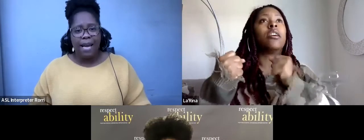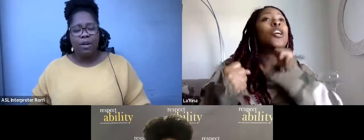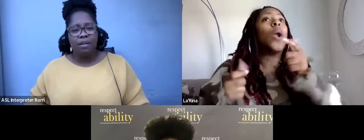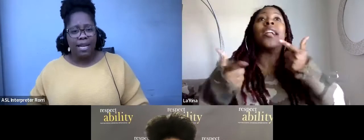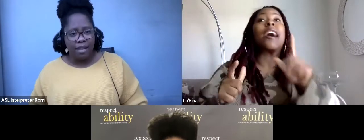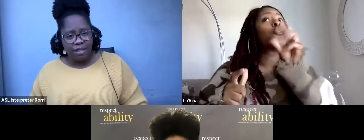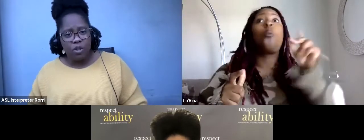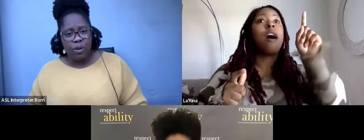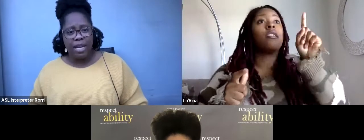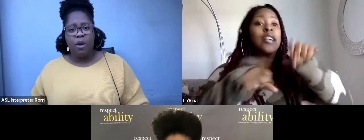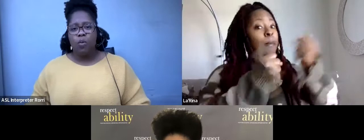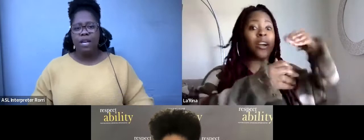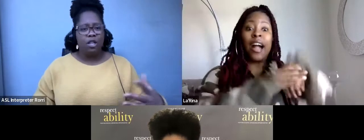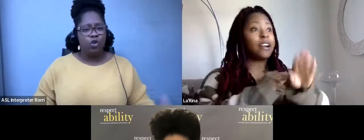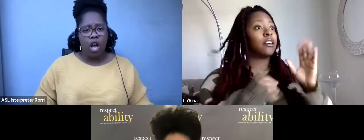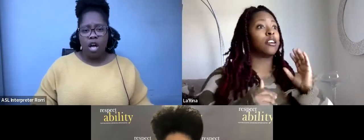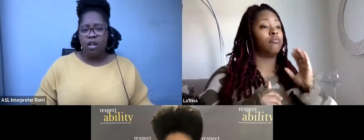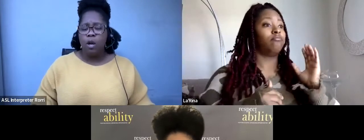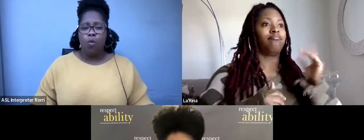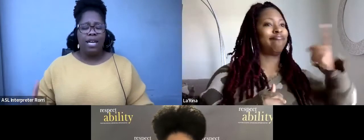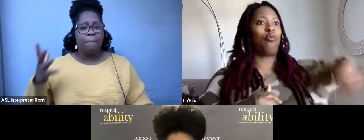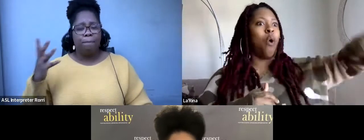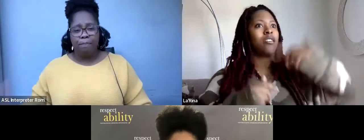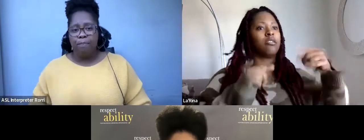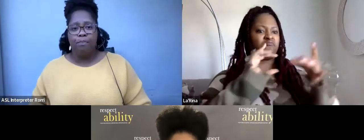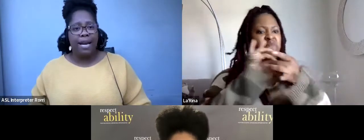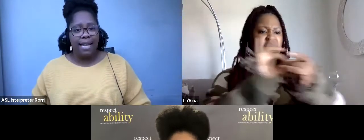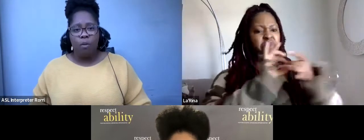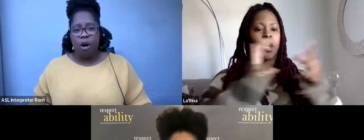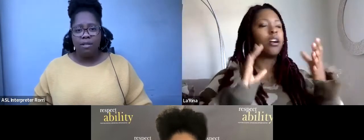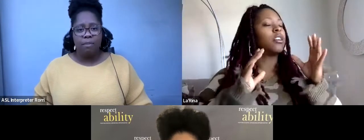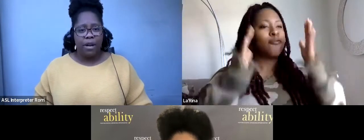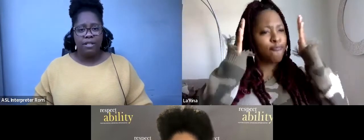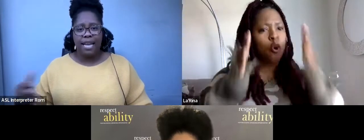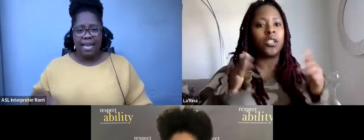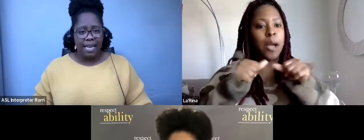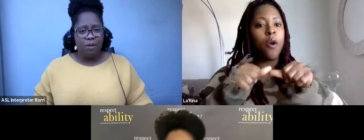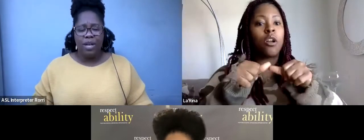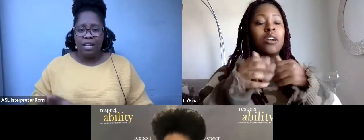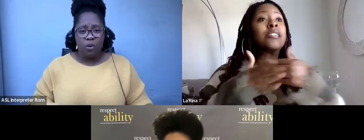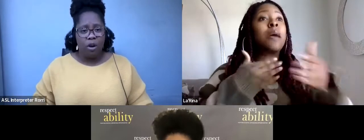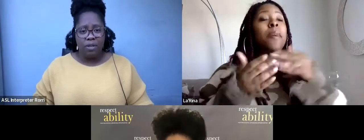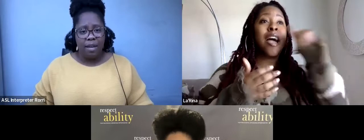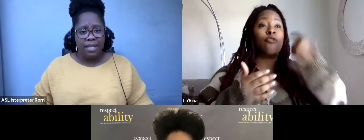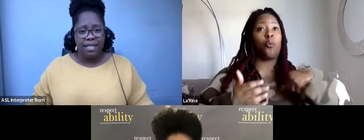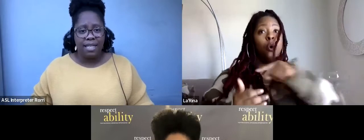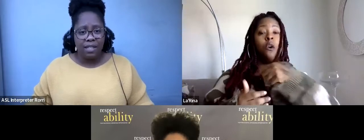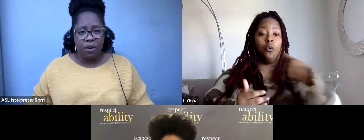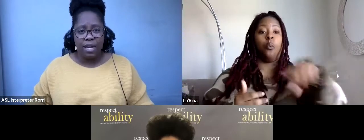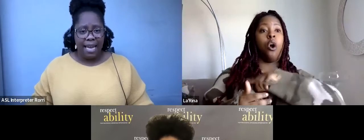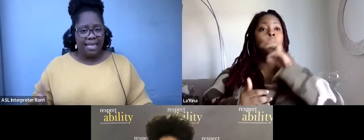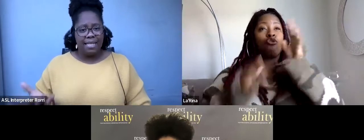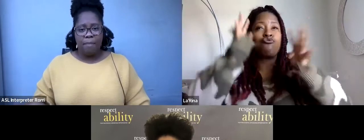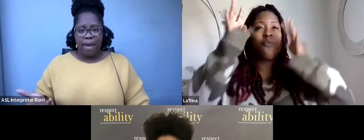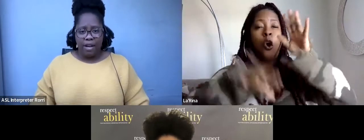inspired by what somebody else is doing. We can be strong. We can break down walls and barriers and get in. We can do our own thing and be